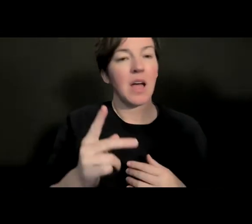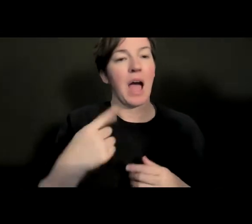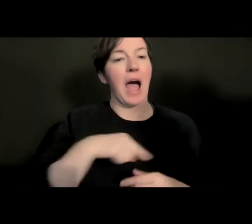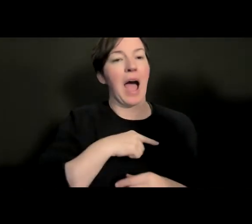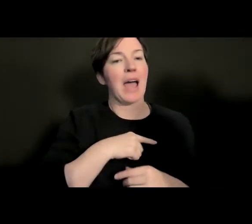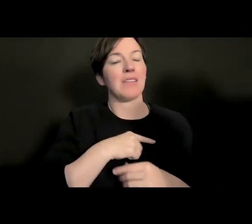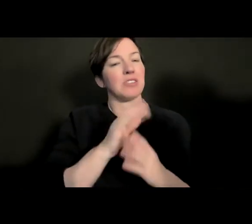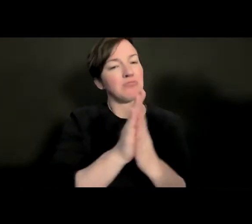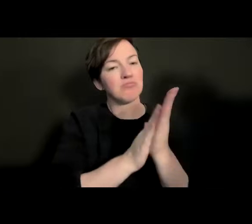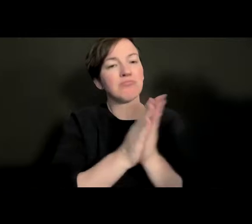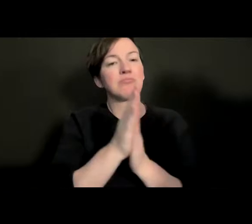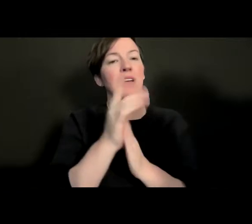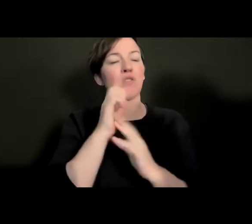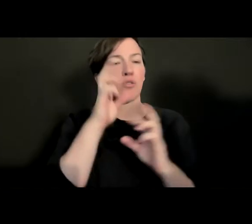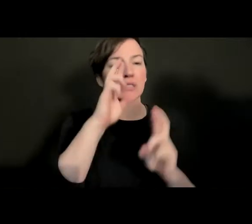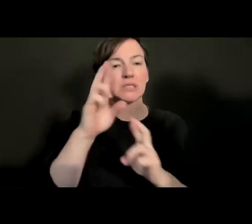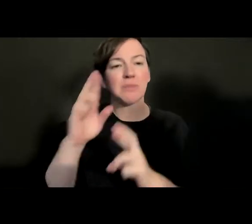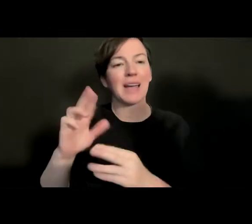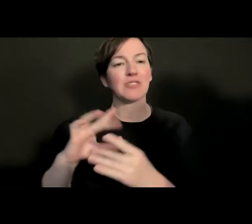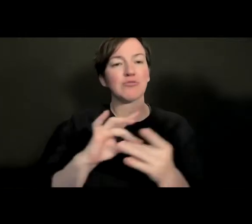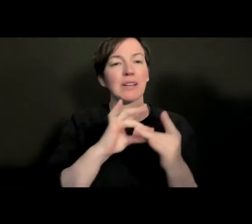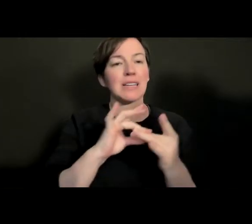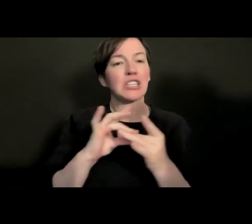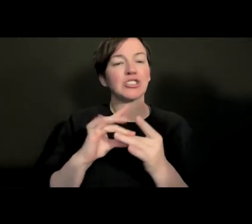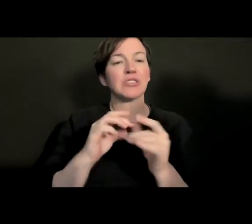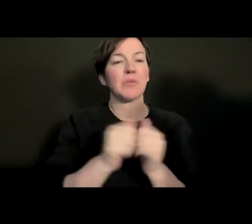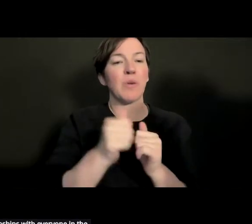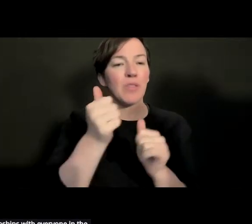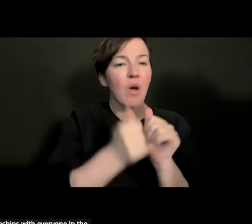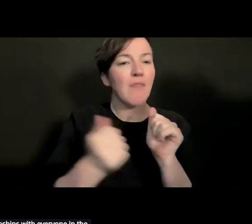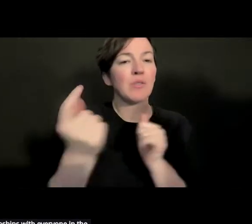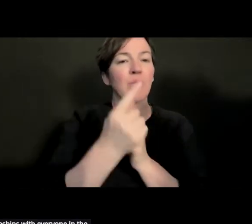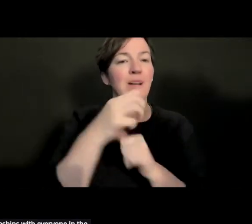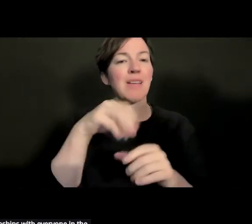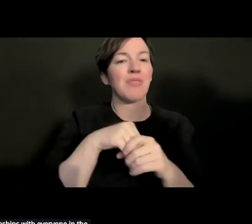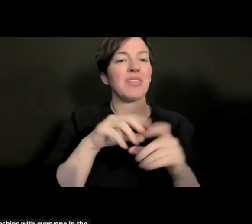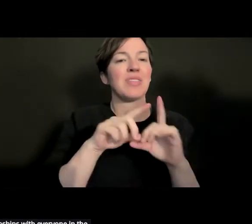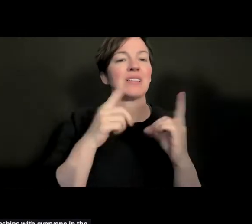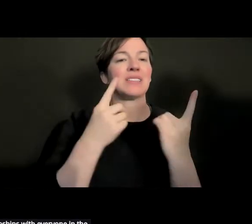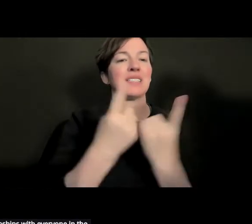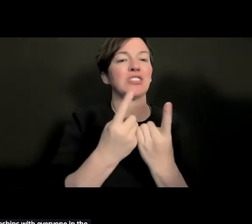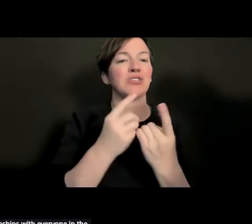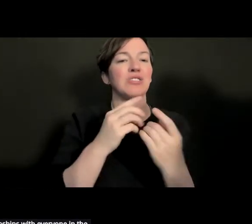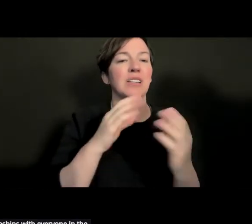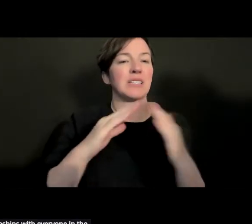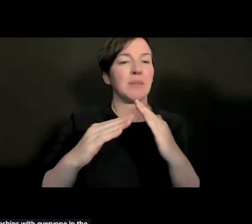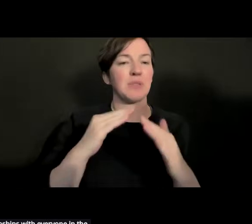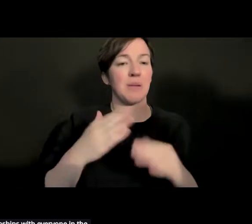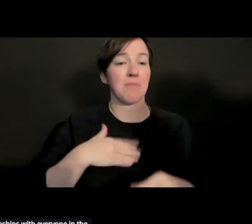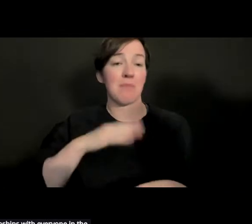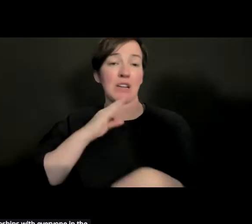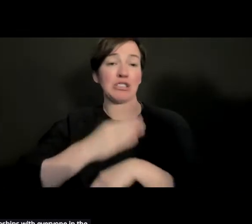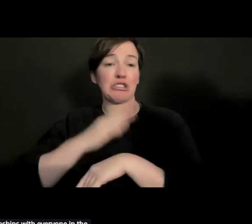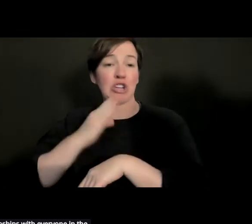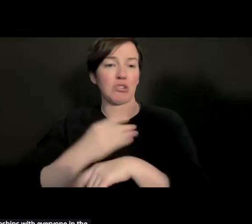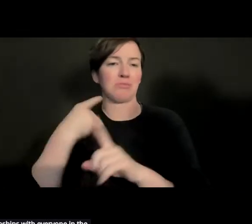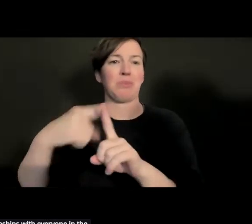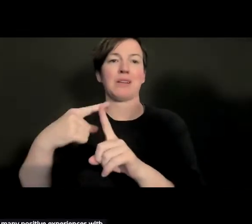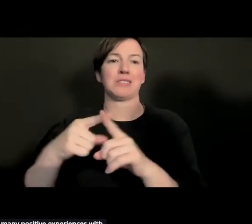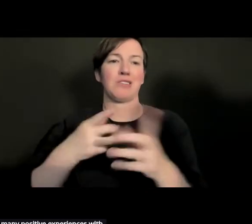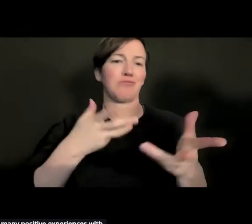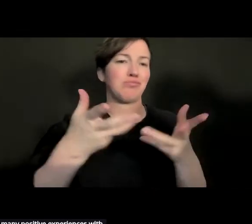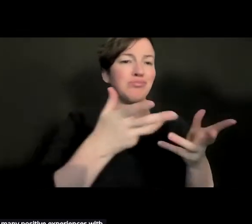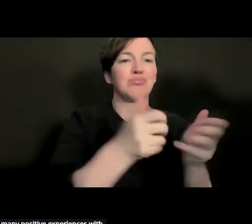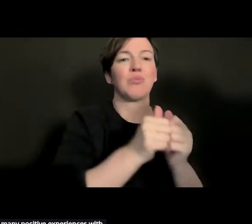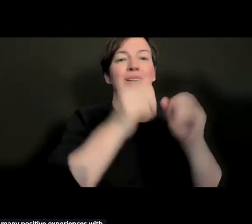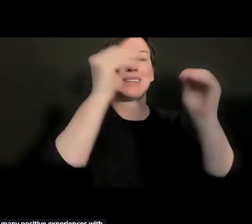respectful relationships with everyone in the district community, and my daughters have had many positive experiences with their teachers and